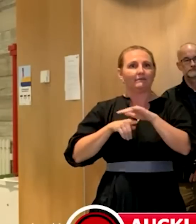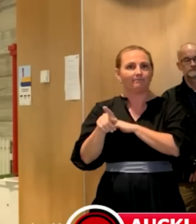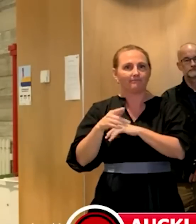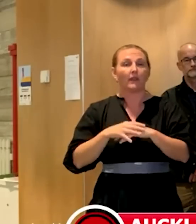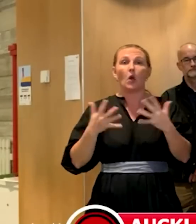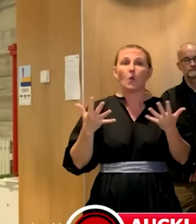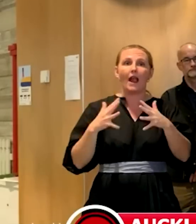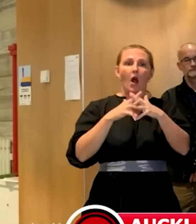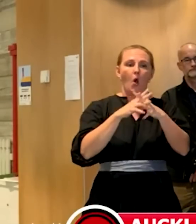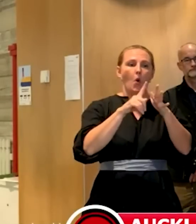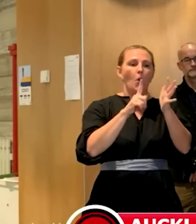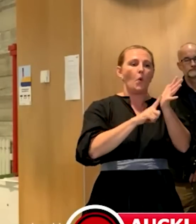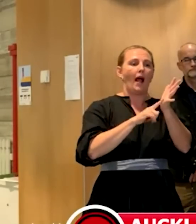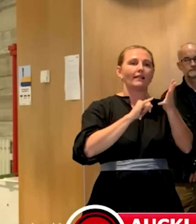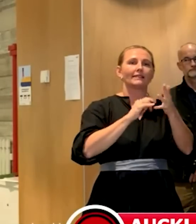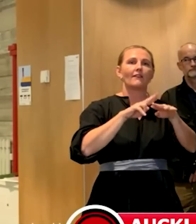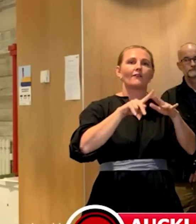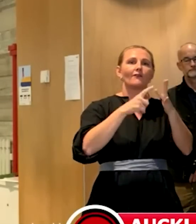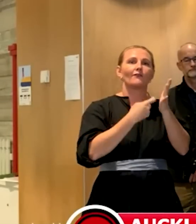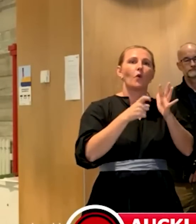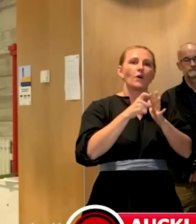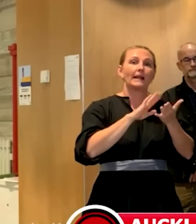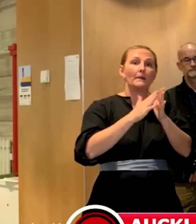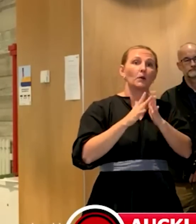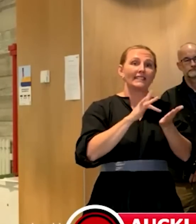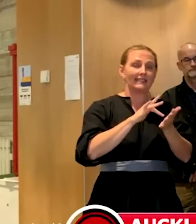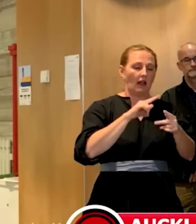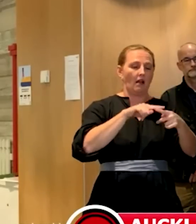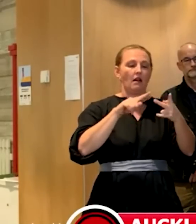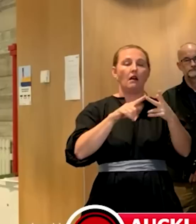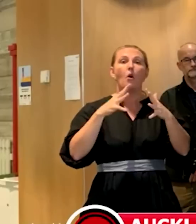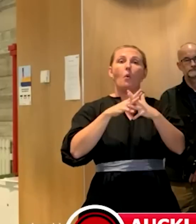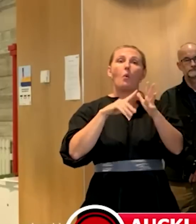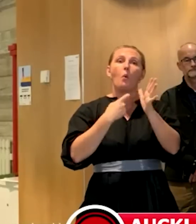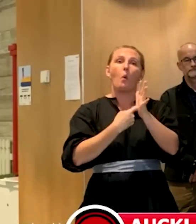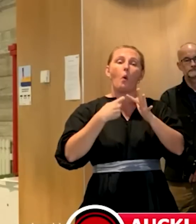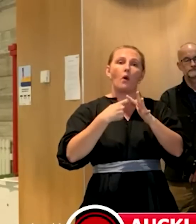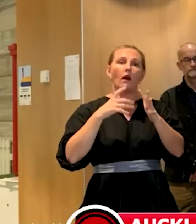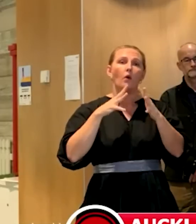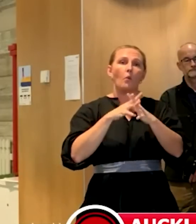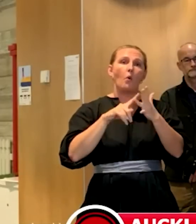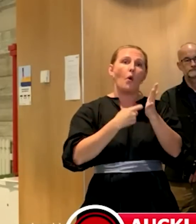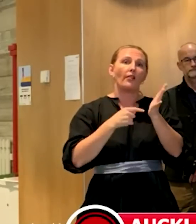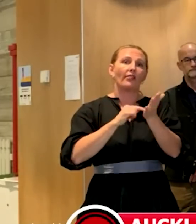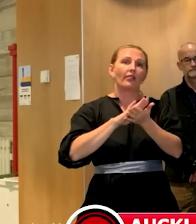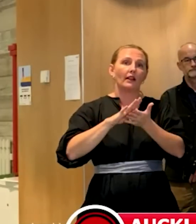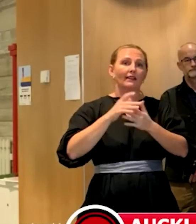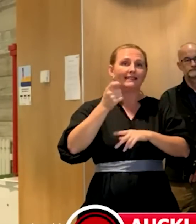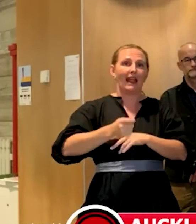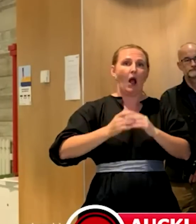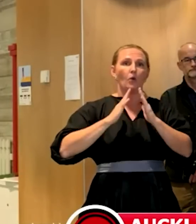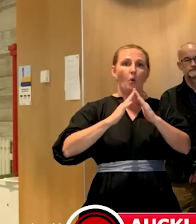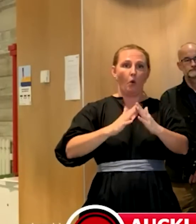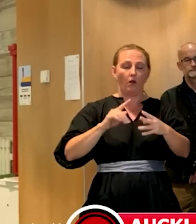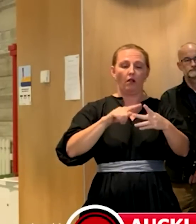the Wellsford Community Centre and the Warkworth Town Hall, and we're currently looking at options for the QMU area